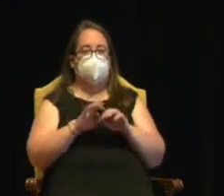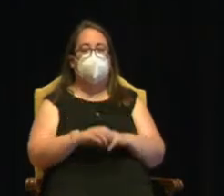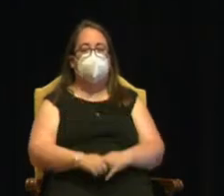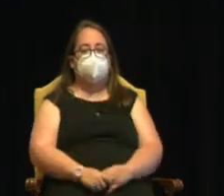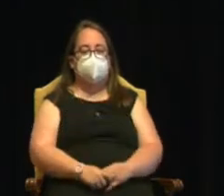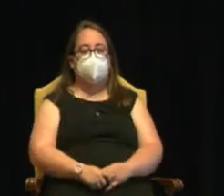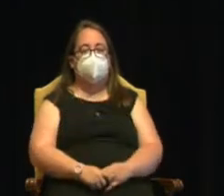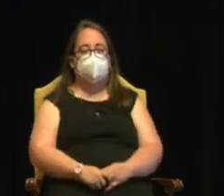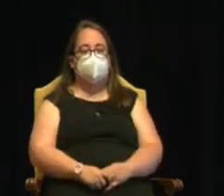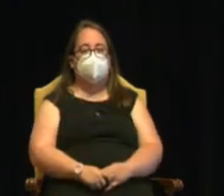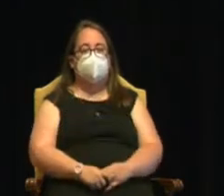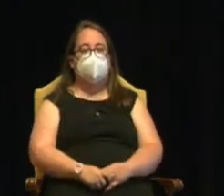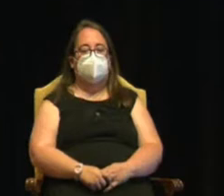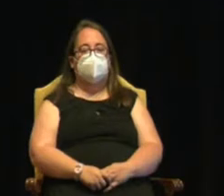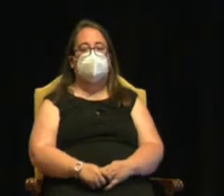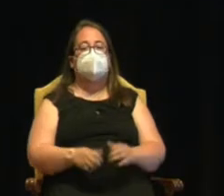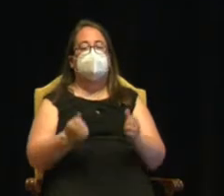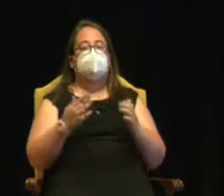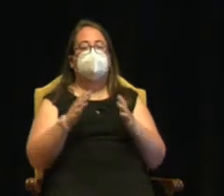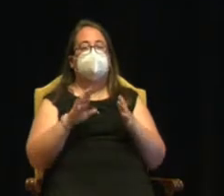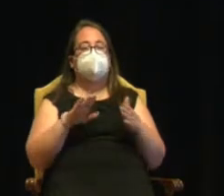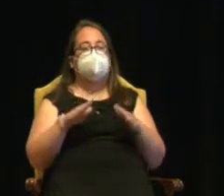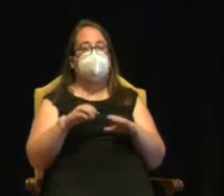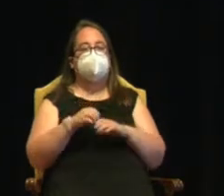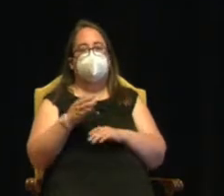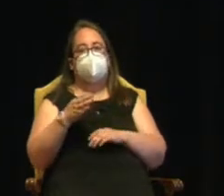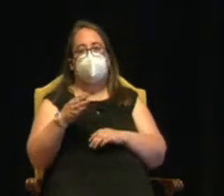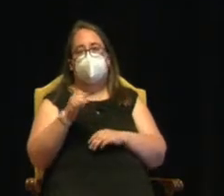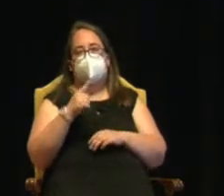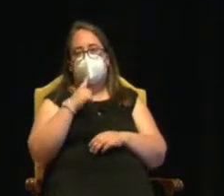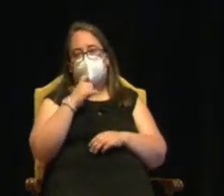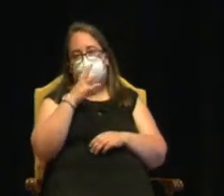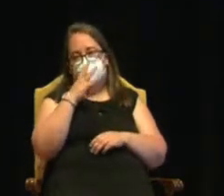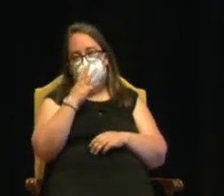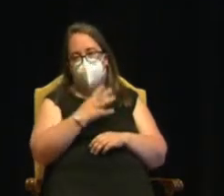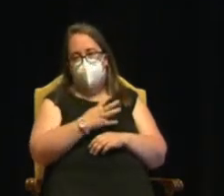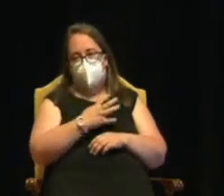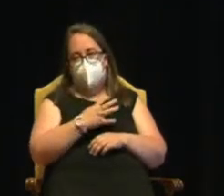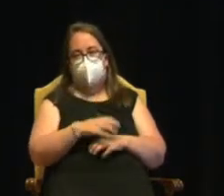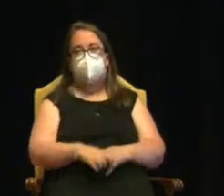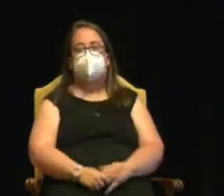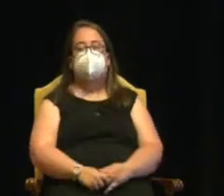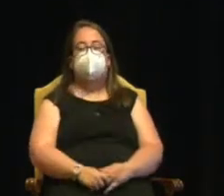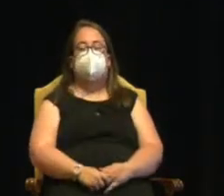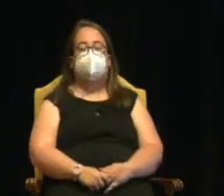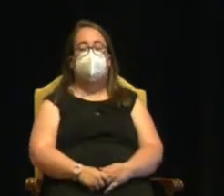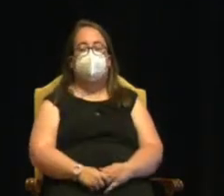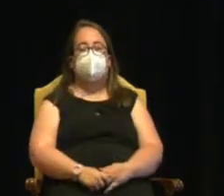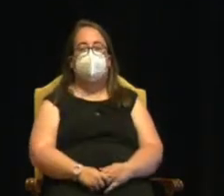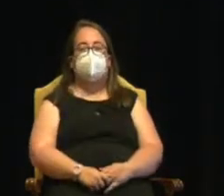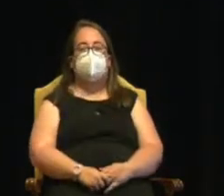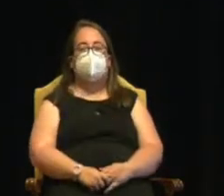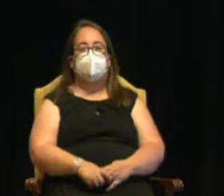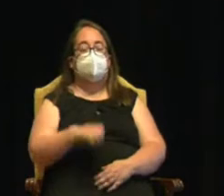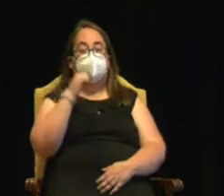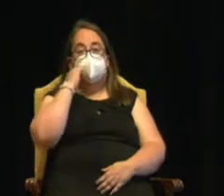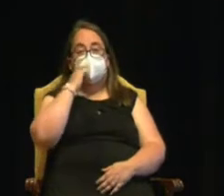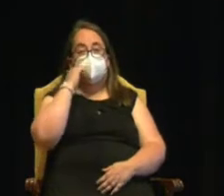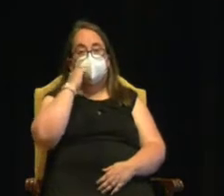And there were so many deaths in Baltimore that are ignored, and that the daily